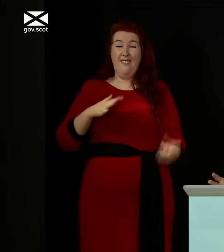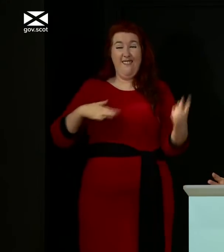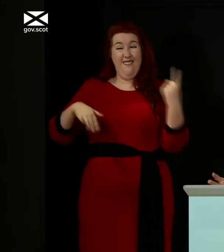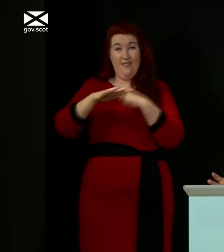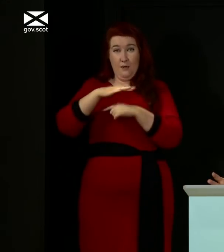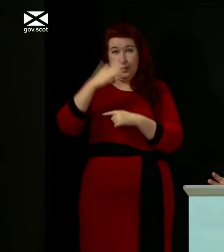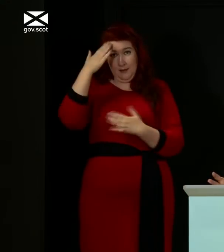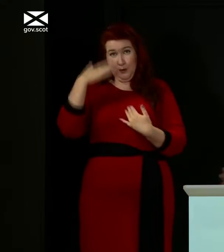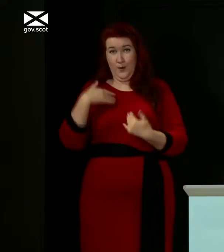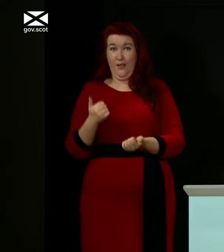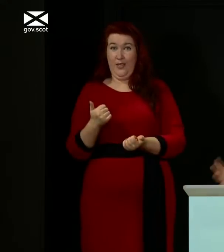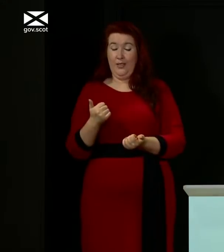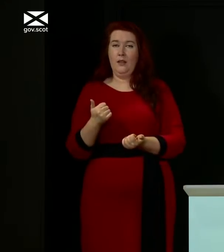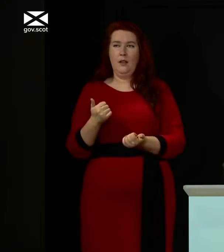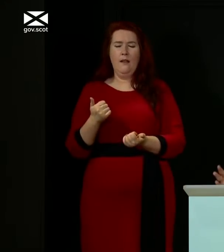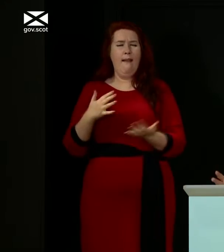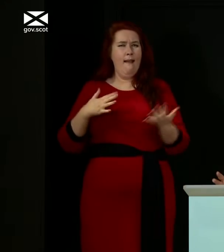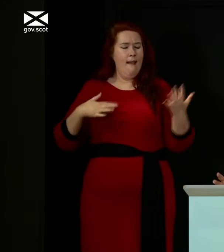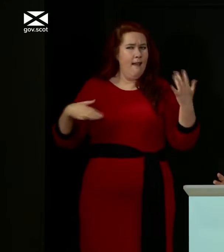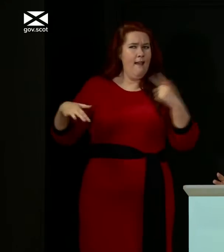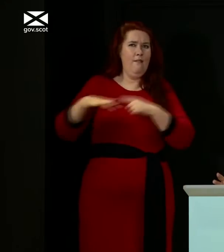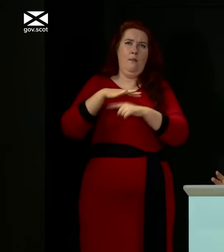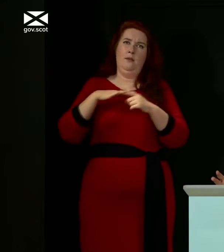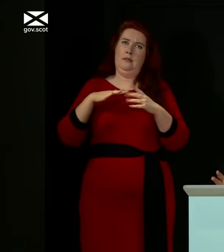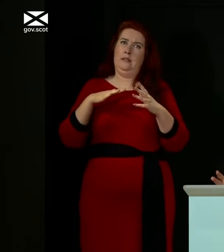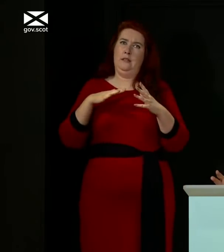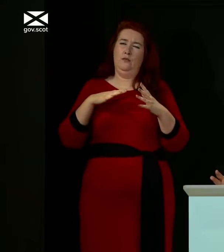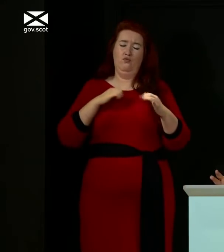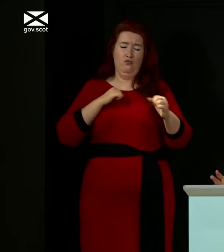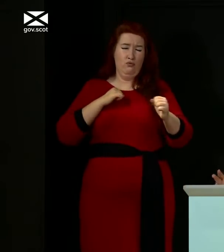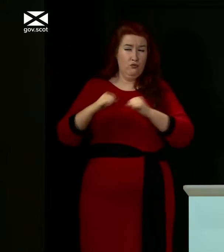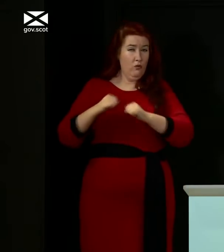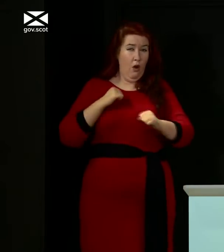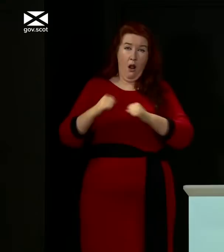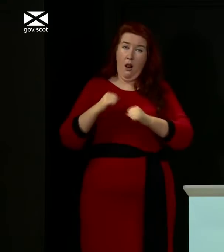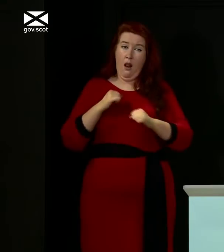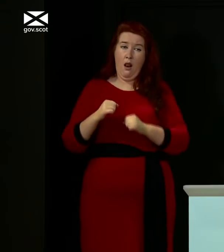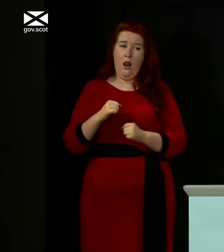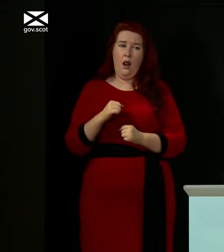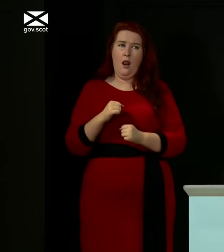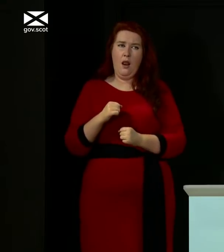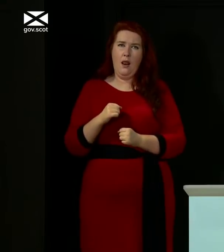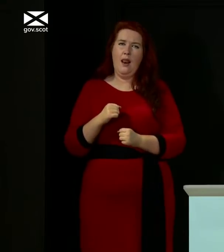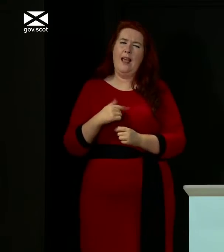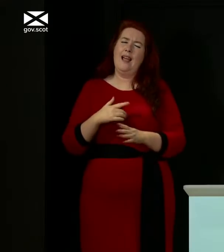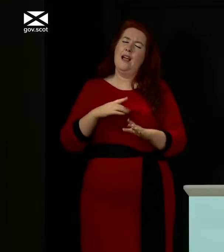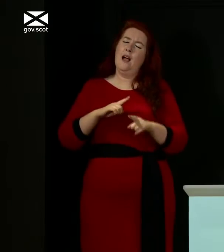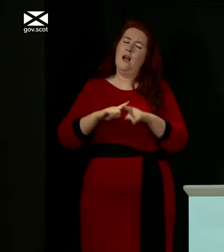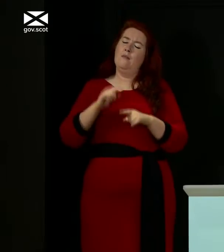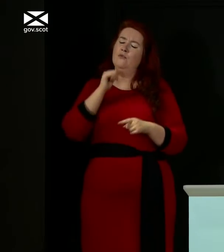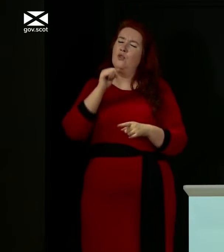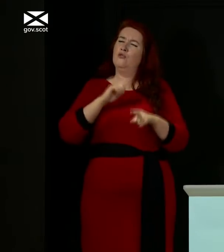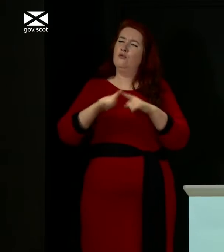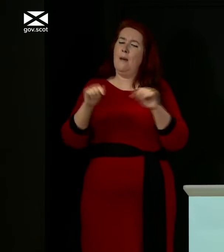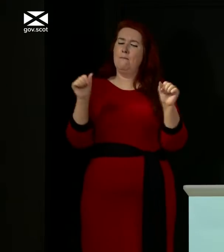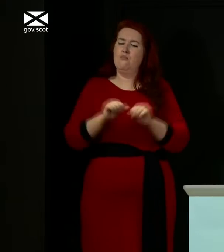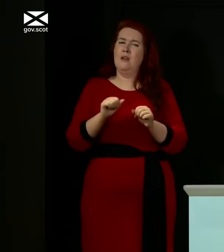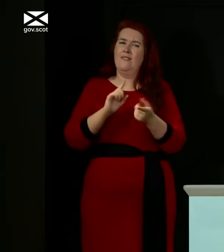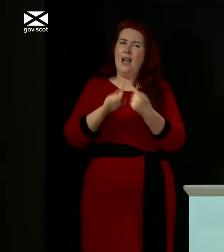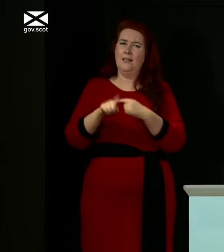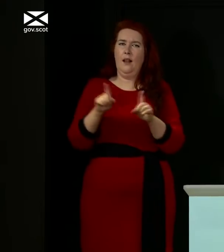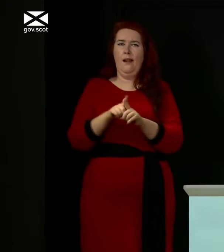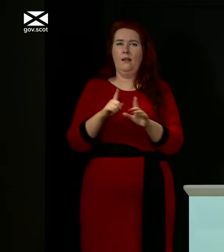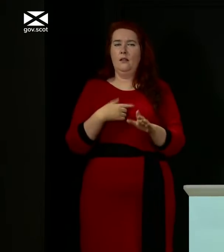without exception, everybody's struggling with aspects of what we're dealing with right now. I'm not giving brief answers in a sense that it's glib